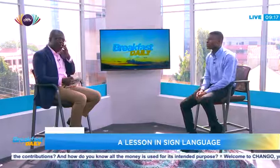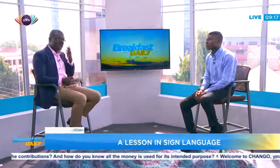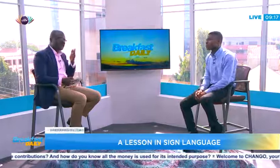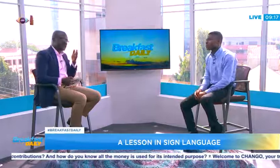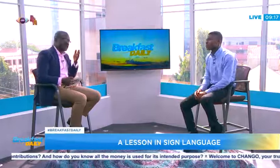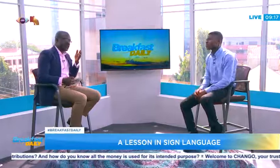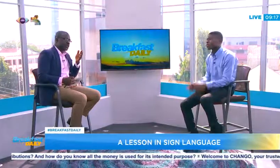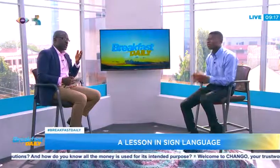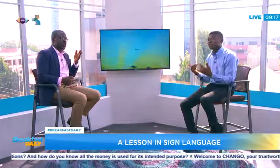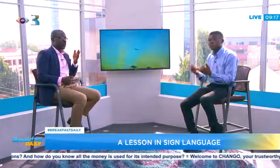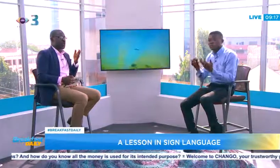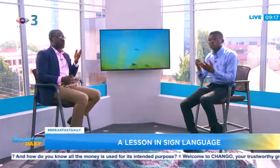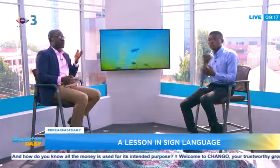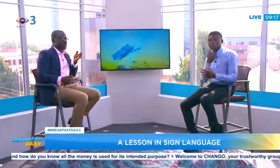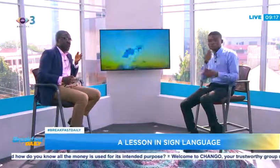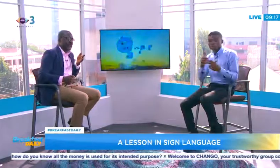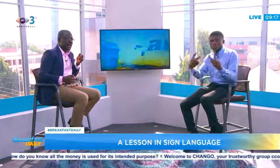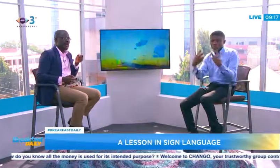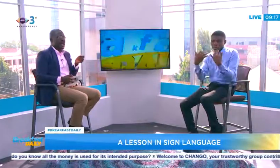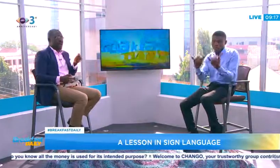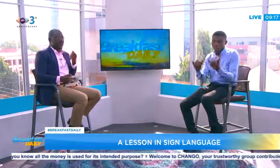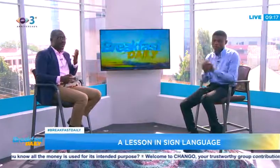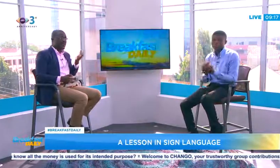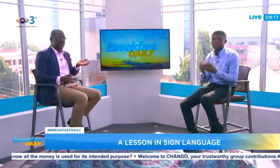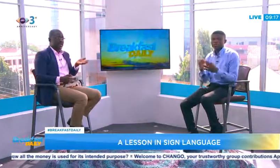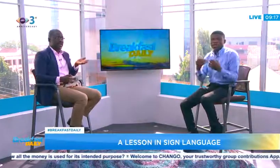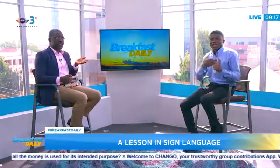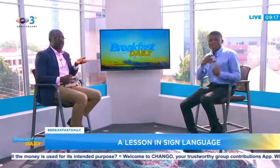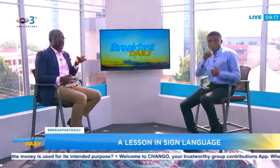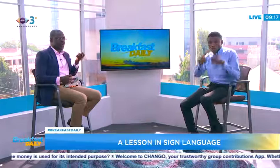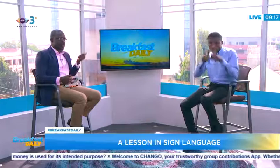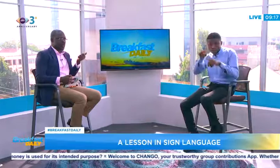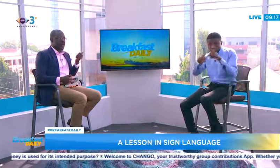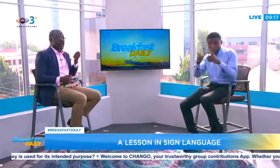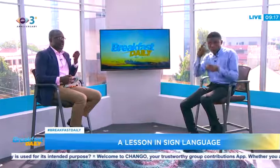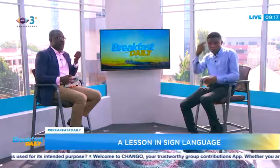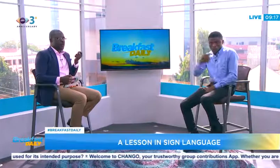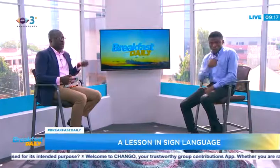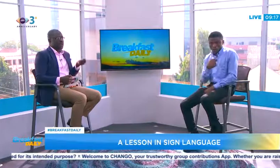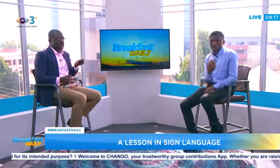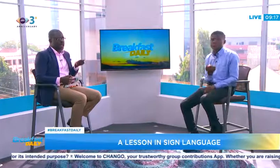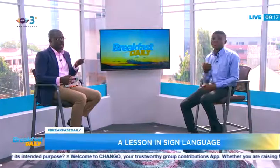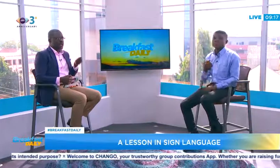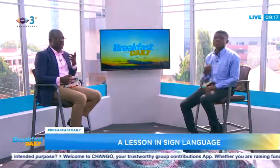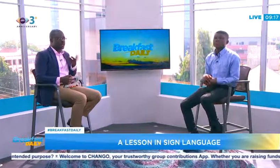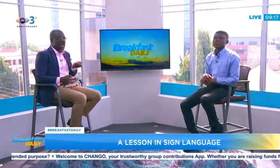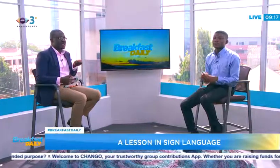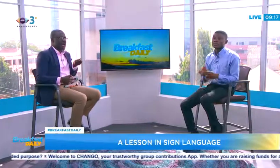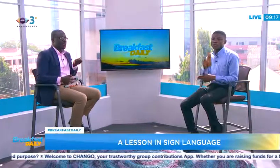want to say to those people who are watching right now, if you have any questions for Atta Nyamekye, use the hashtag